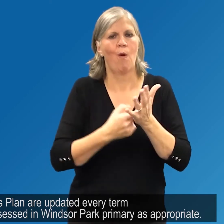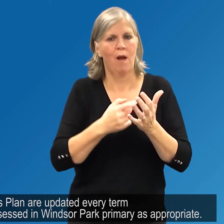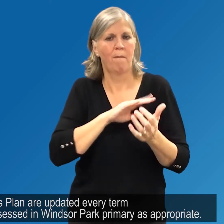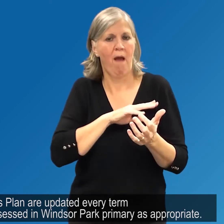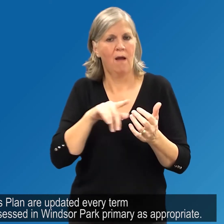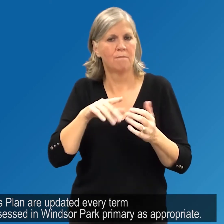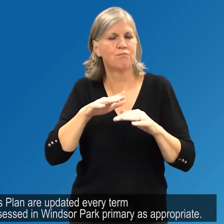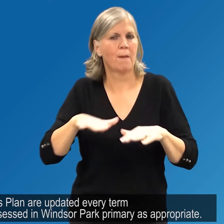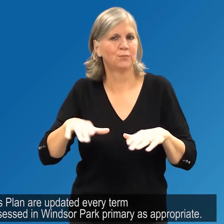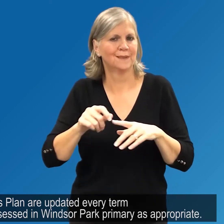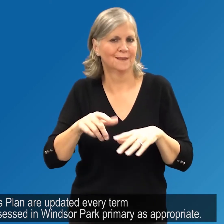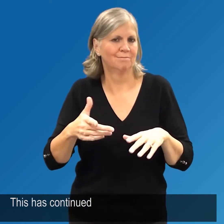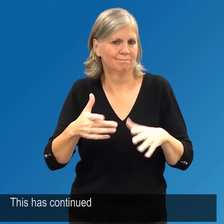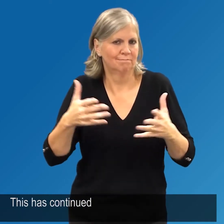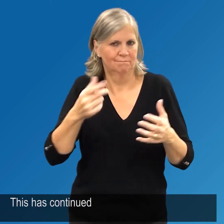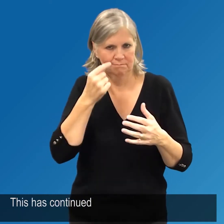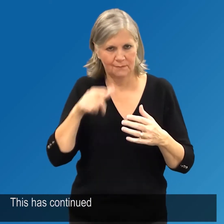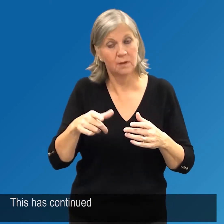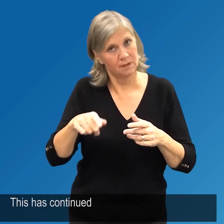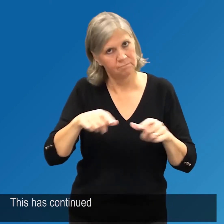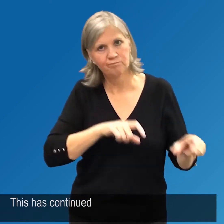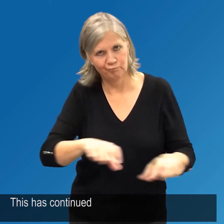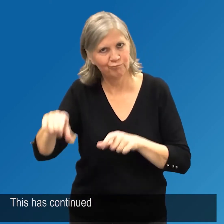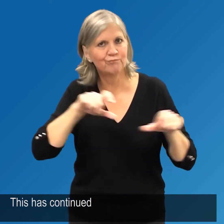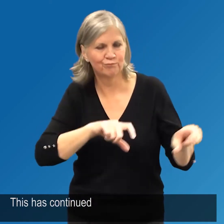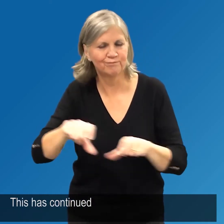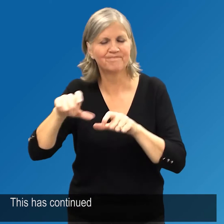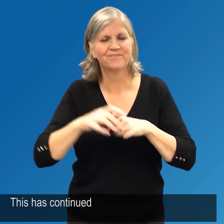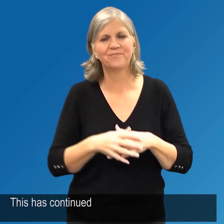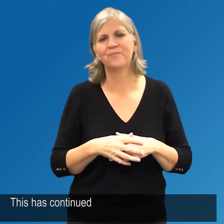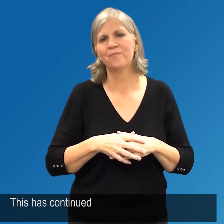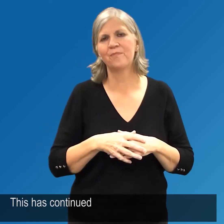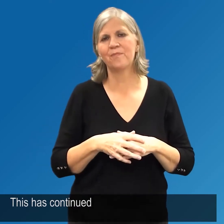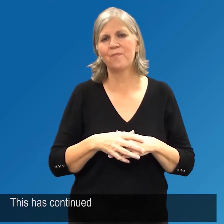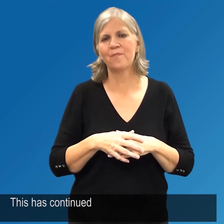Primary as appropriate. This has continued.